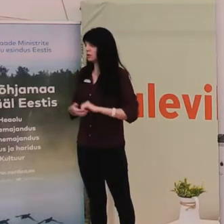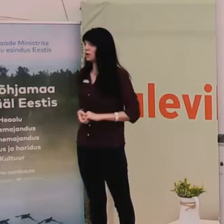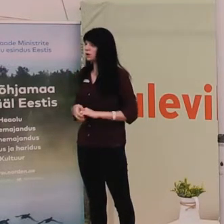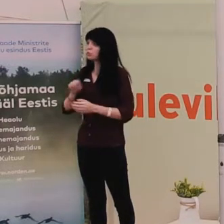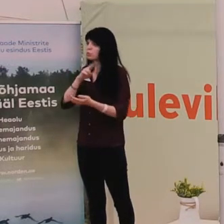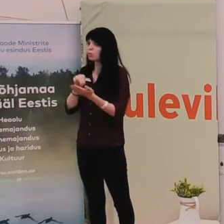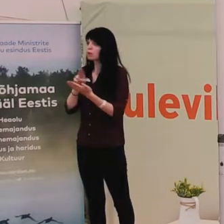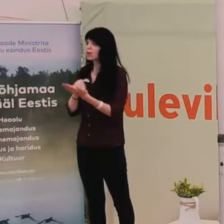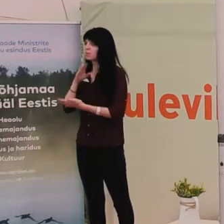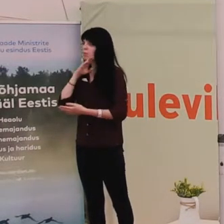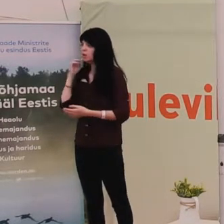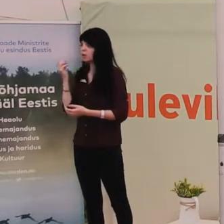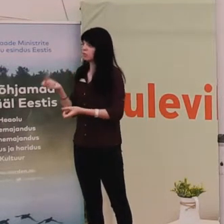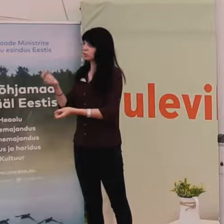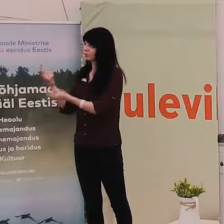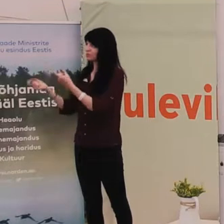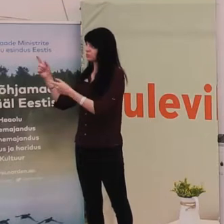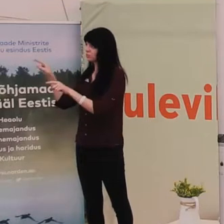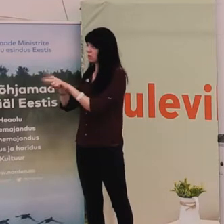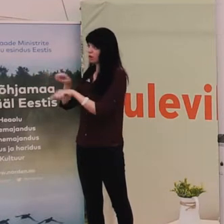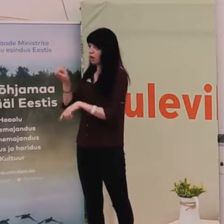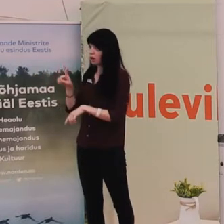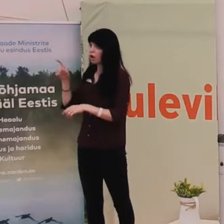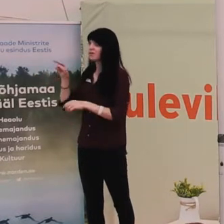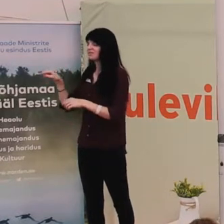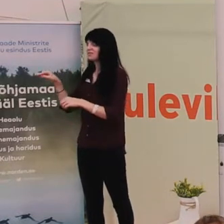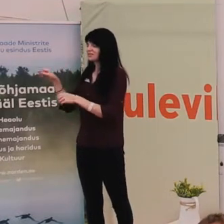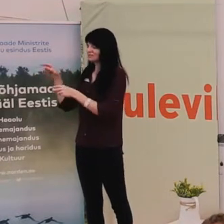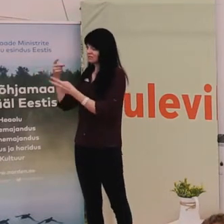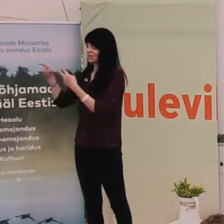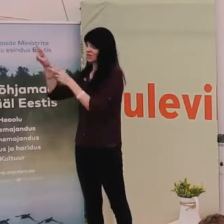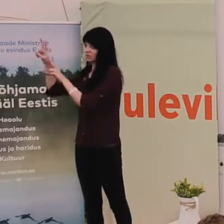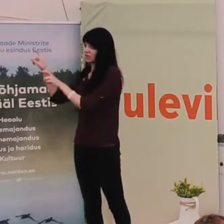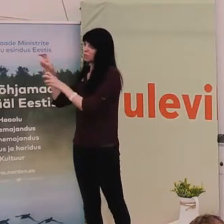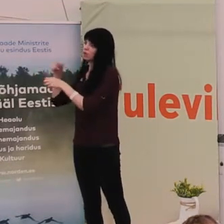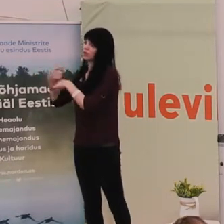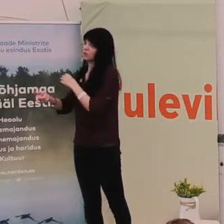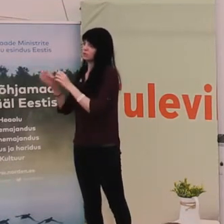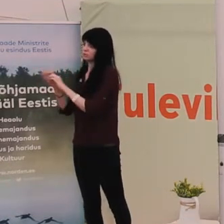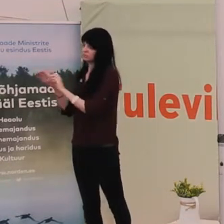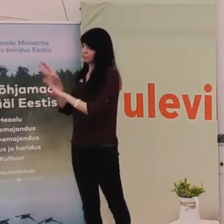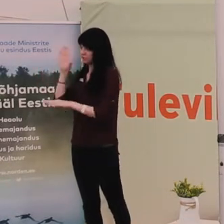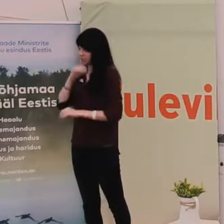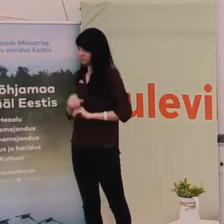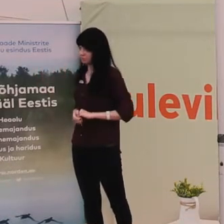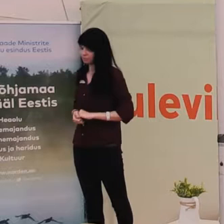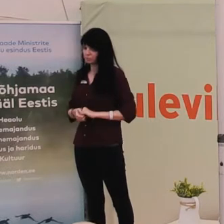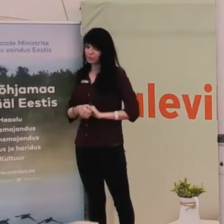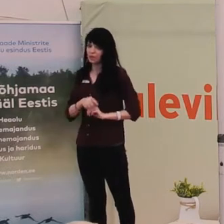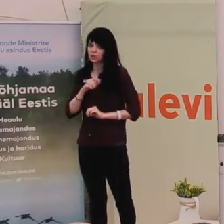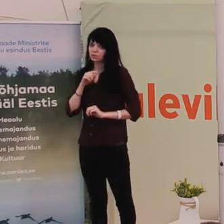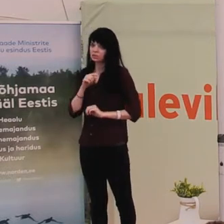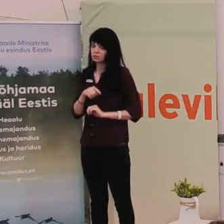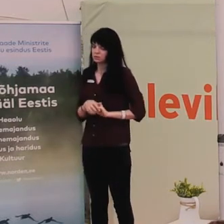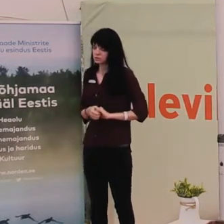problems that arise at the same time, but that's perhaps a different story, and I can come to this later. So we've mentioned many things. We've